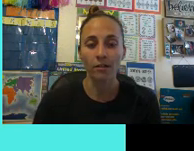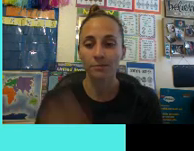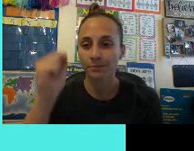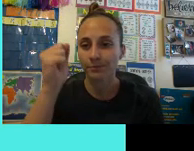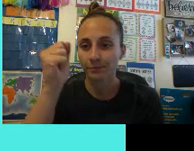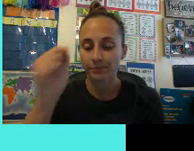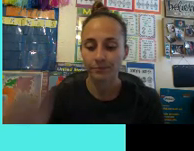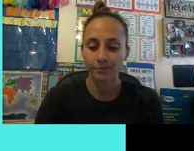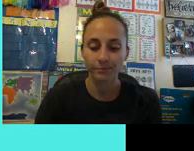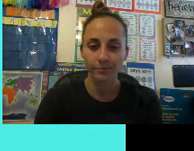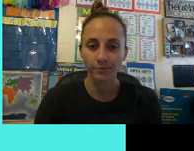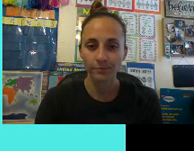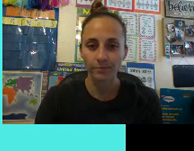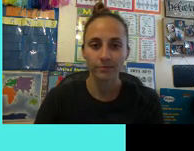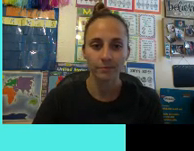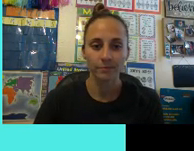milk.